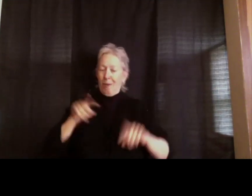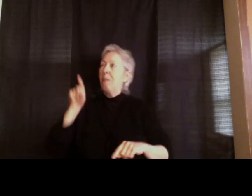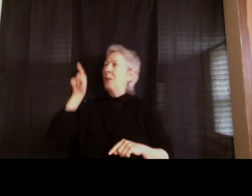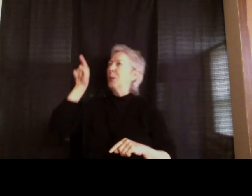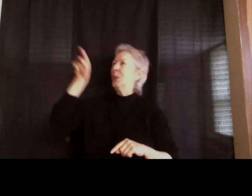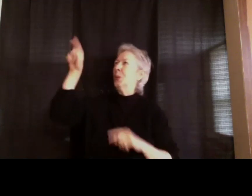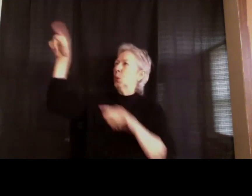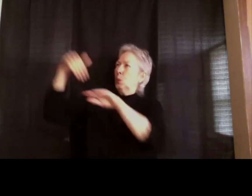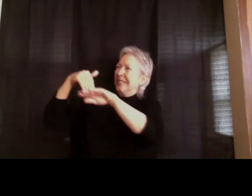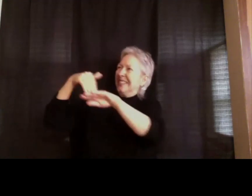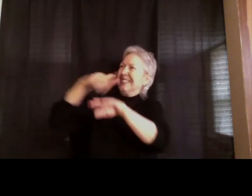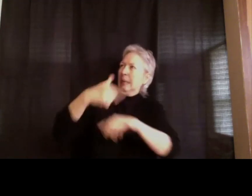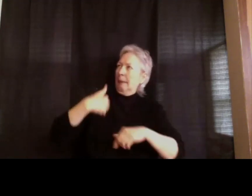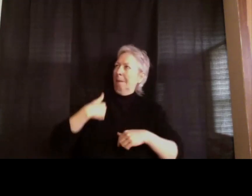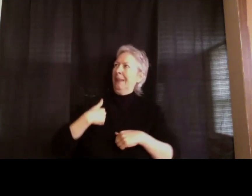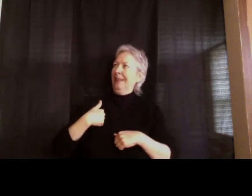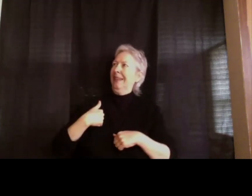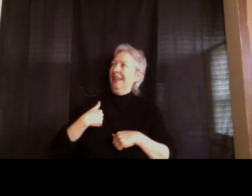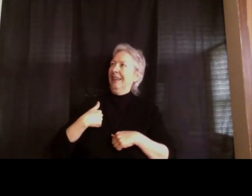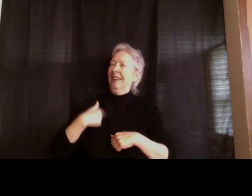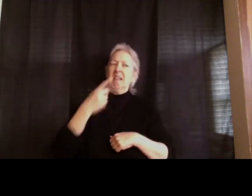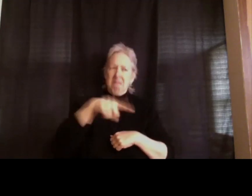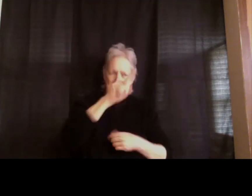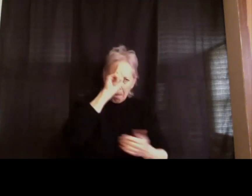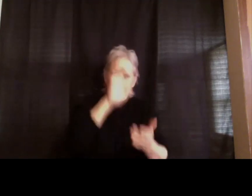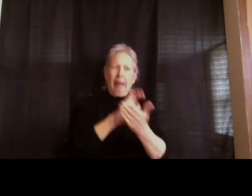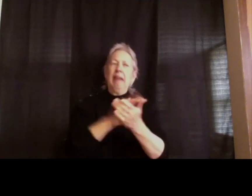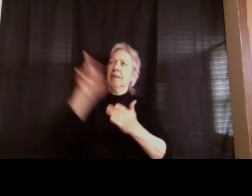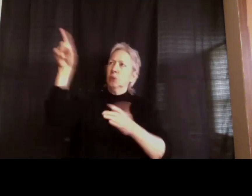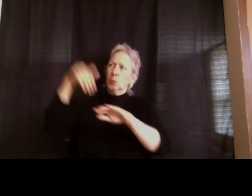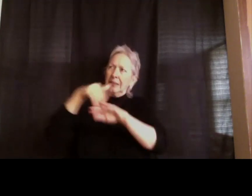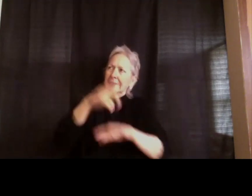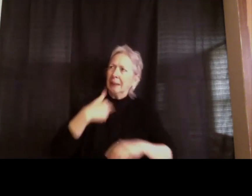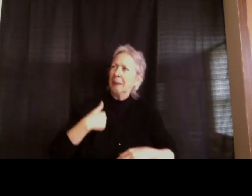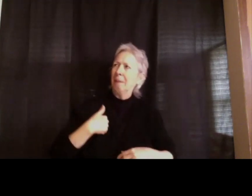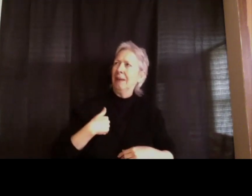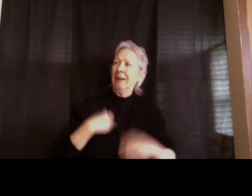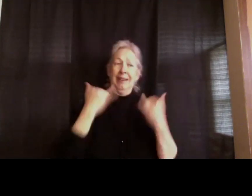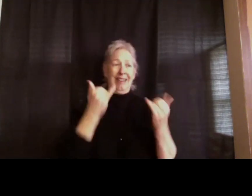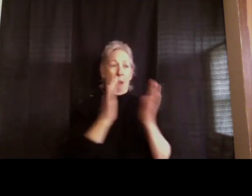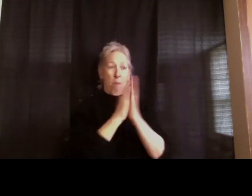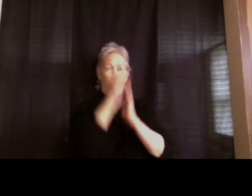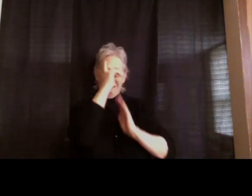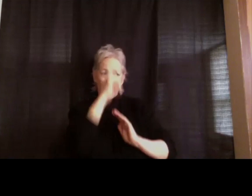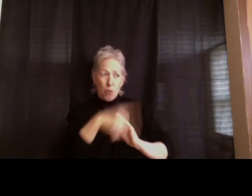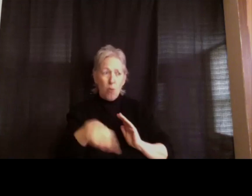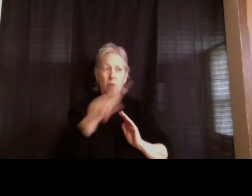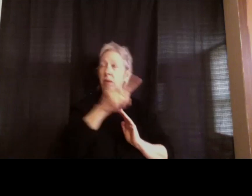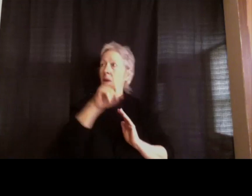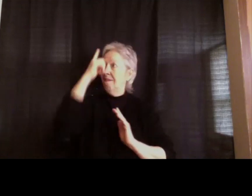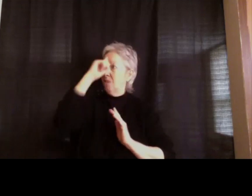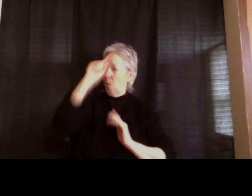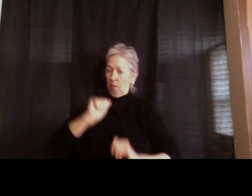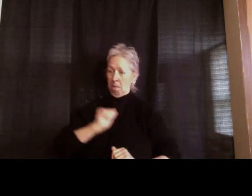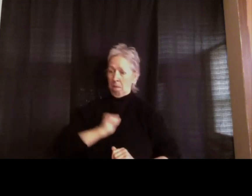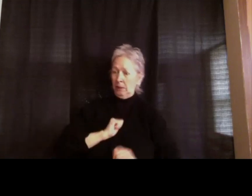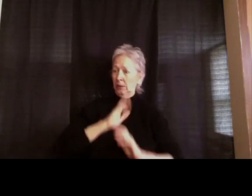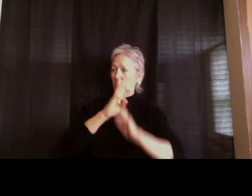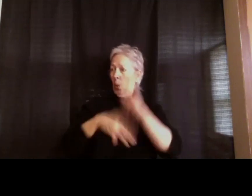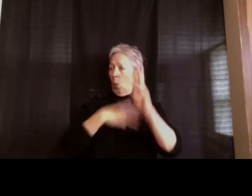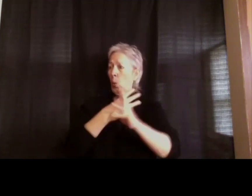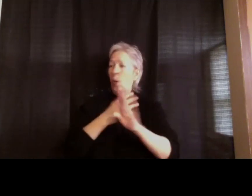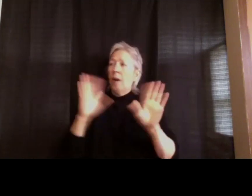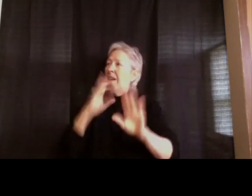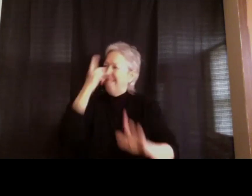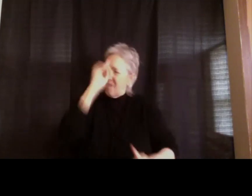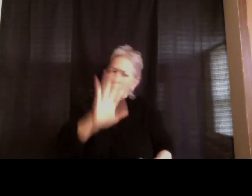that you sent me. I am asking on their behalf. I am not asking on behalf of the world, but on behalf